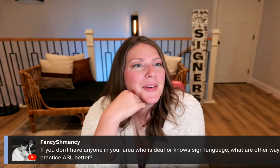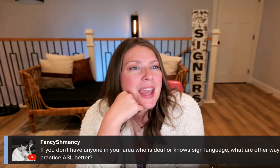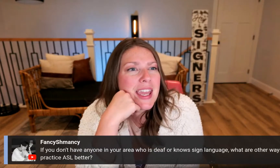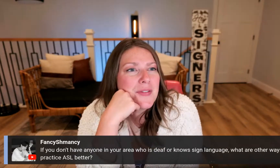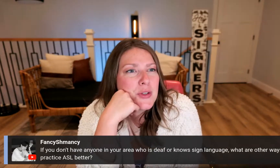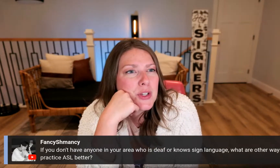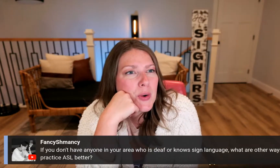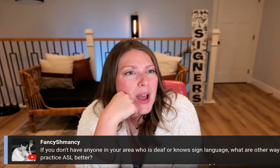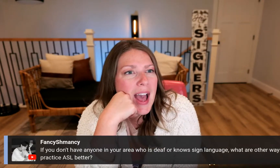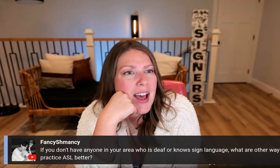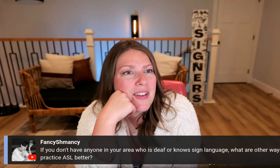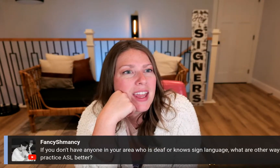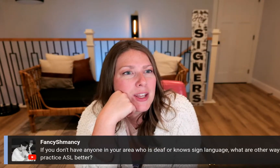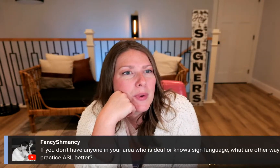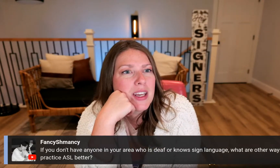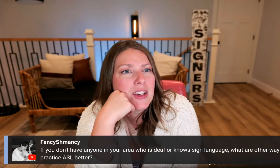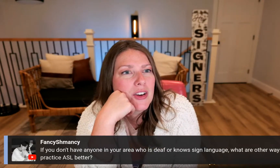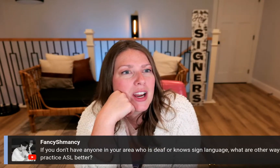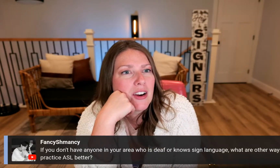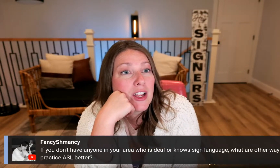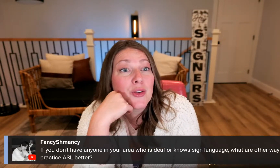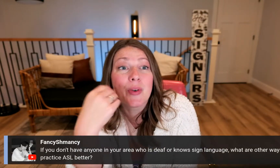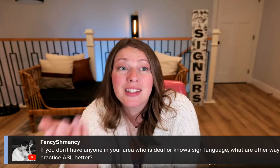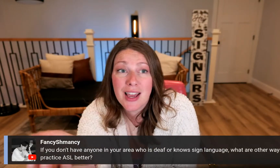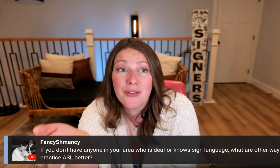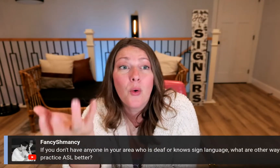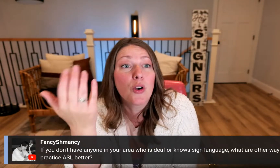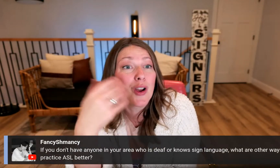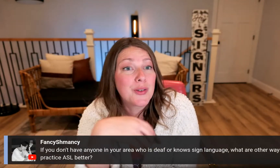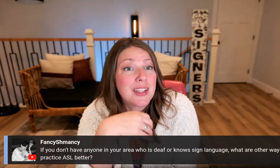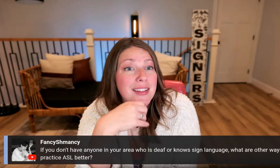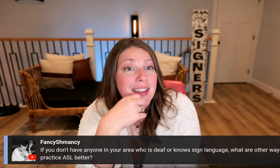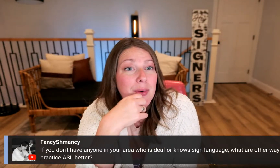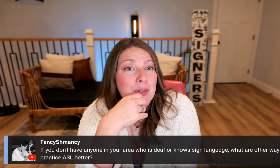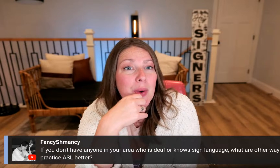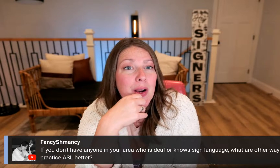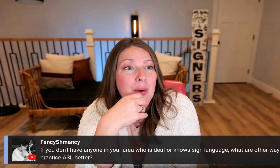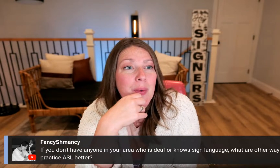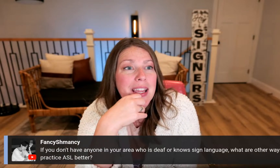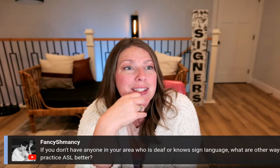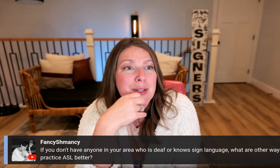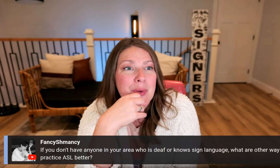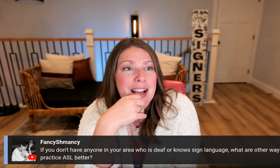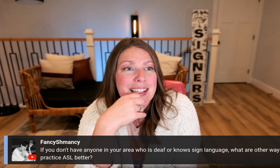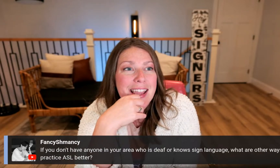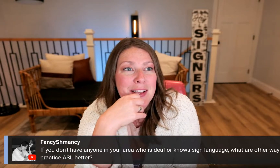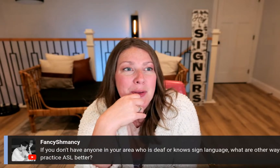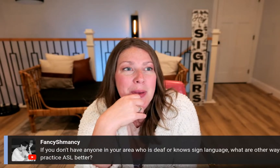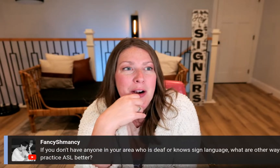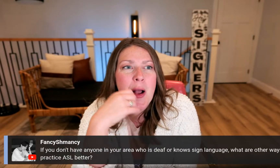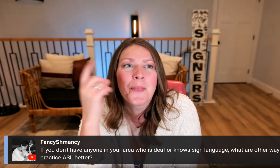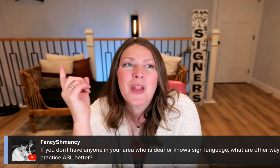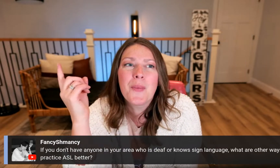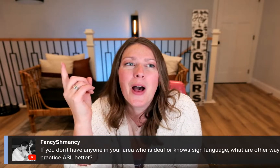Okay, if you don't have anyone in your area who is deaf or knows sign language, what are ways to practice ASL better?